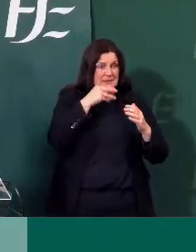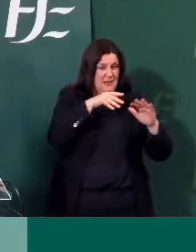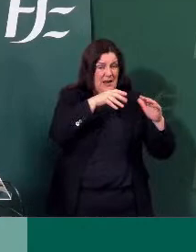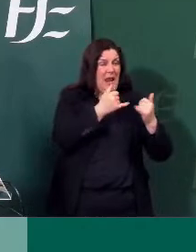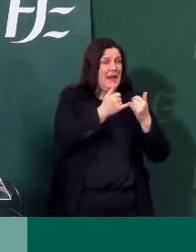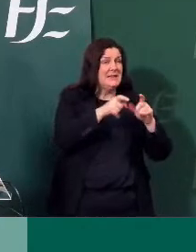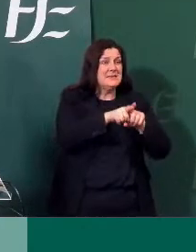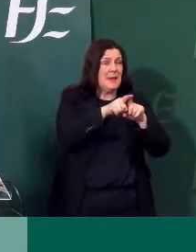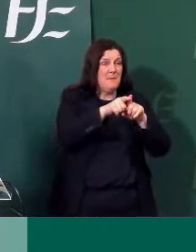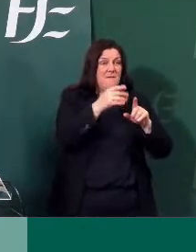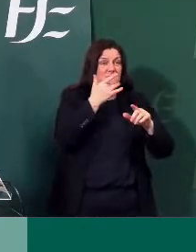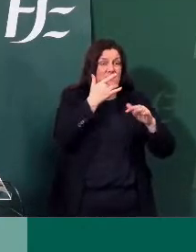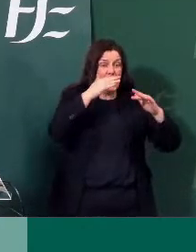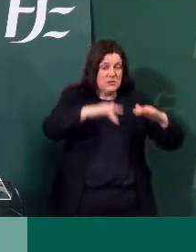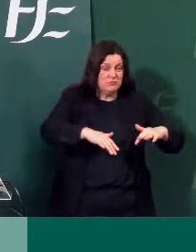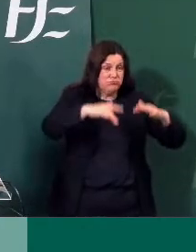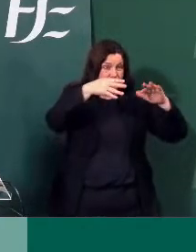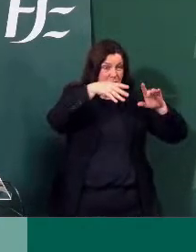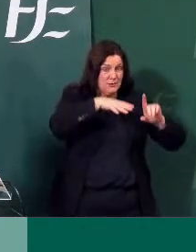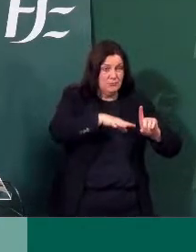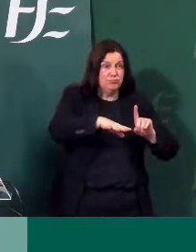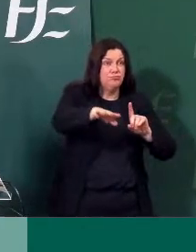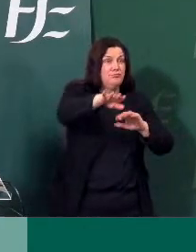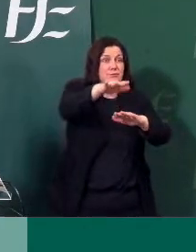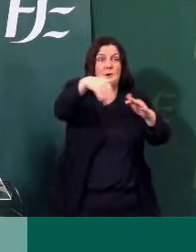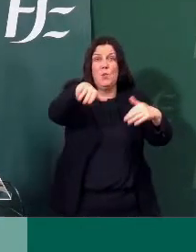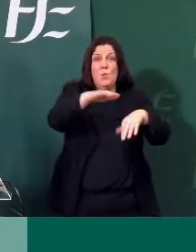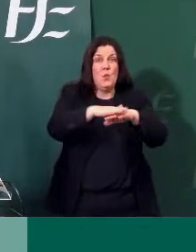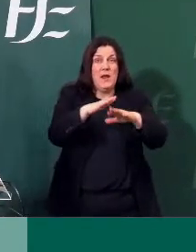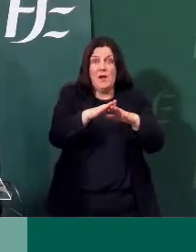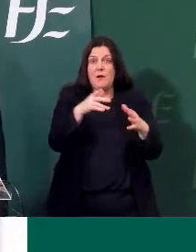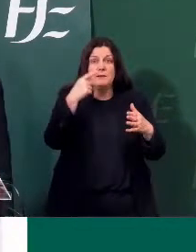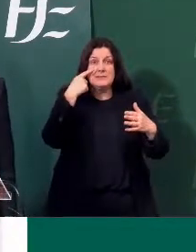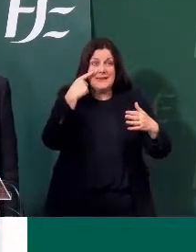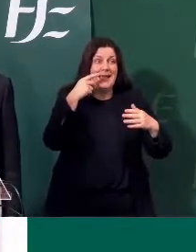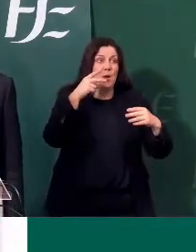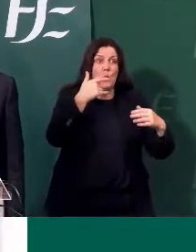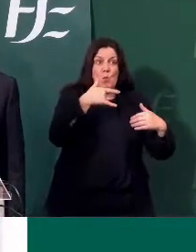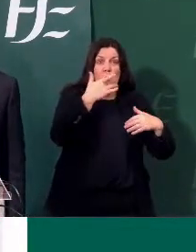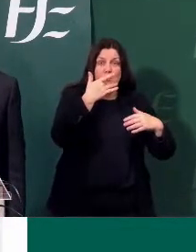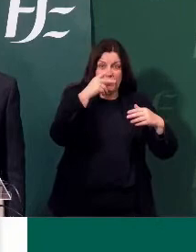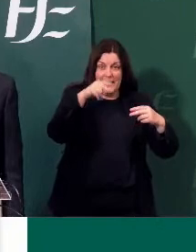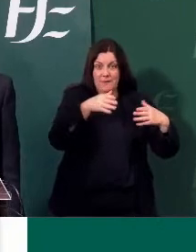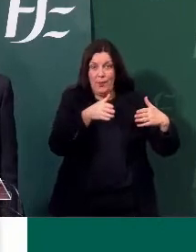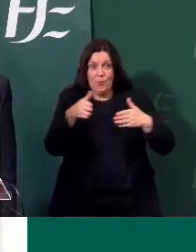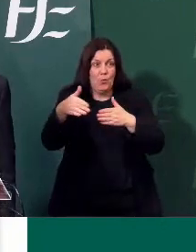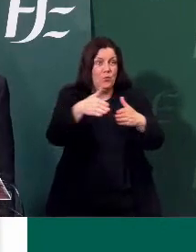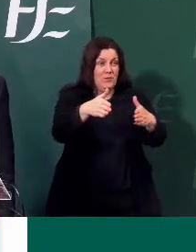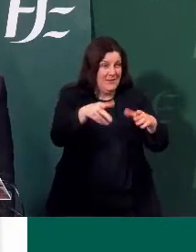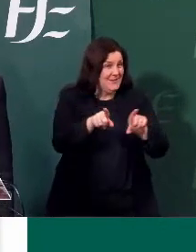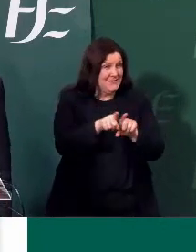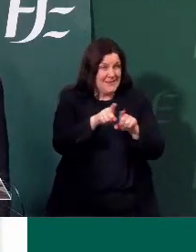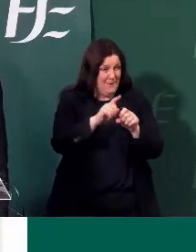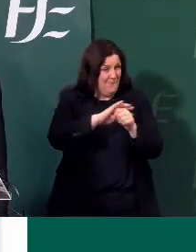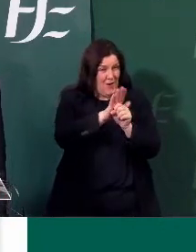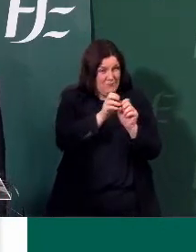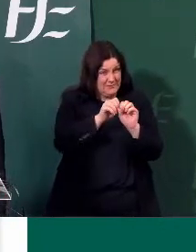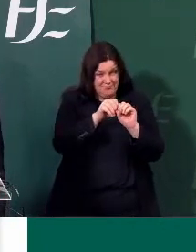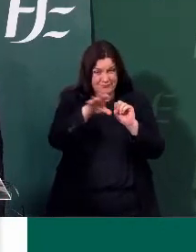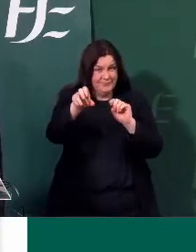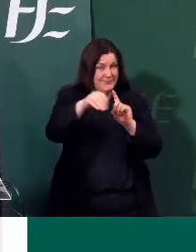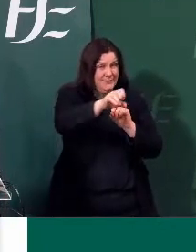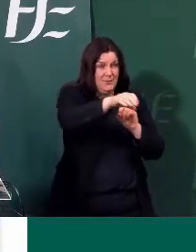flood through the path of least resistance, that being unvaccinated cohorts. Outbreaks, 10 outbreaks in nursing